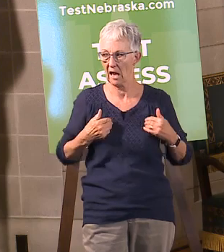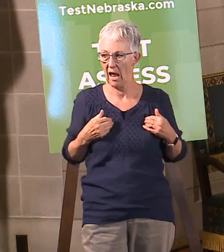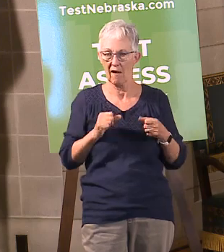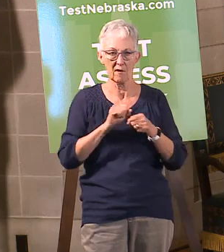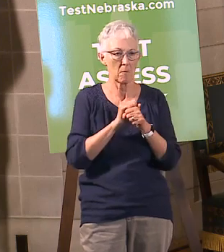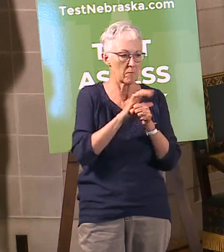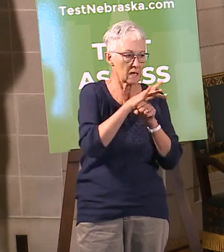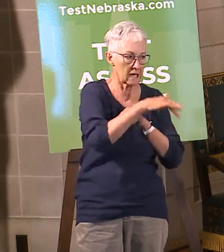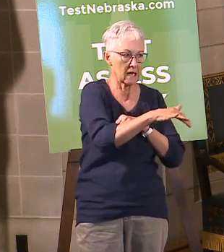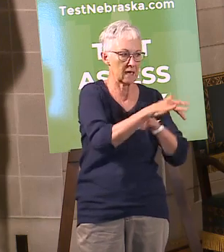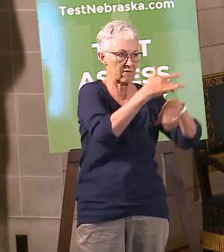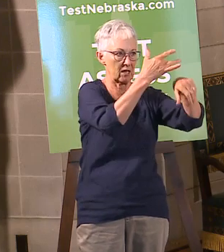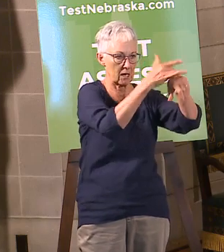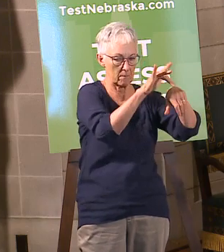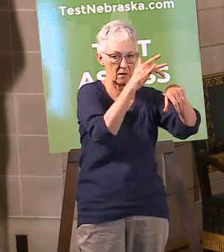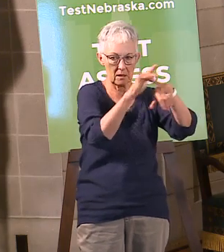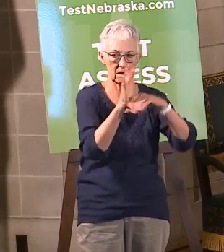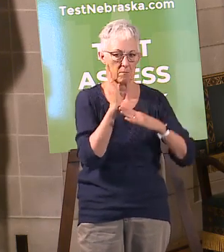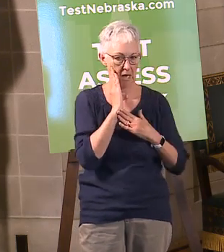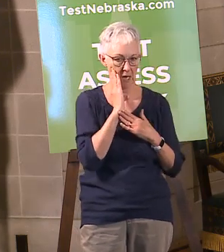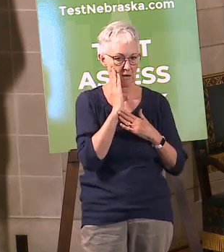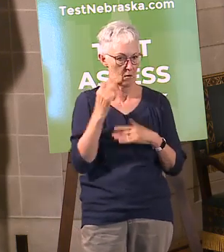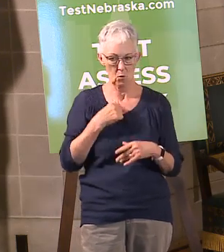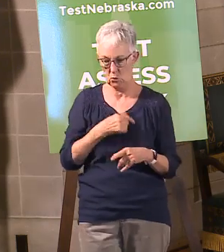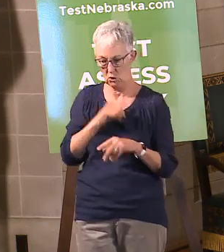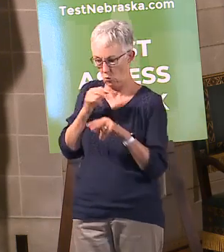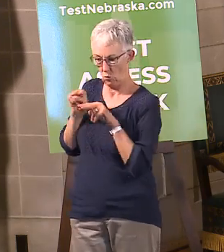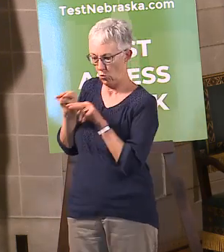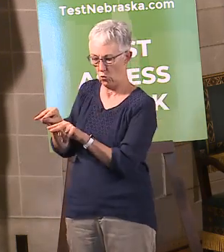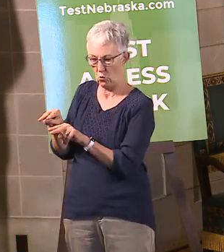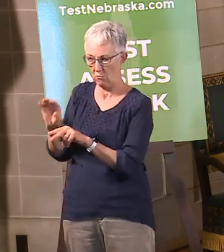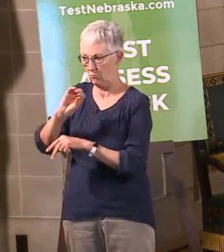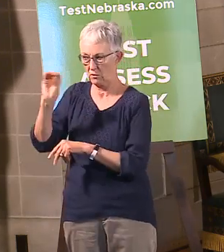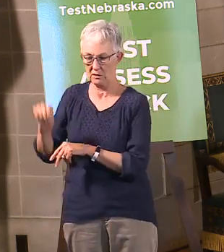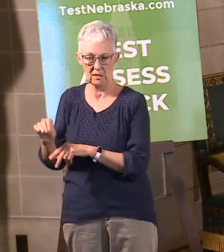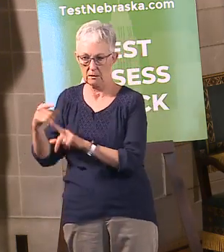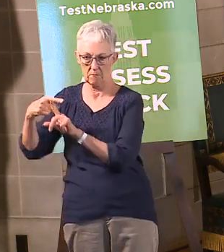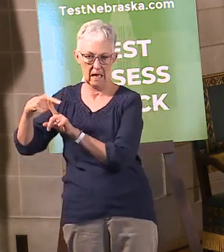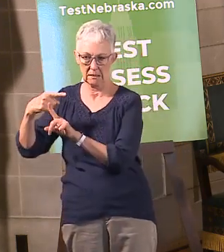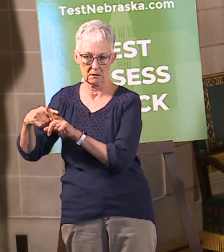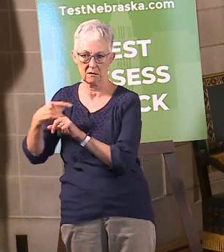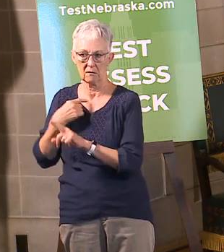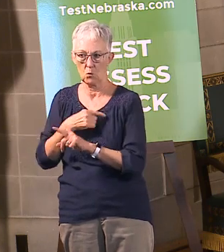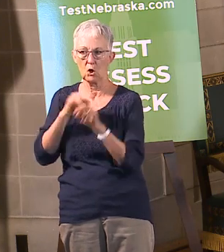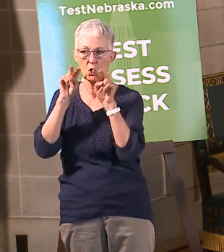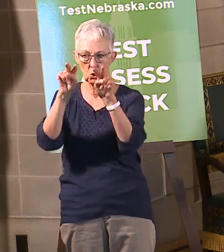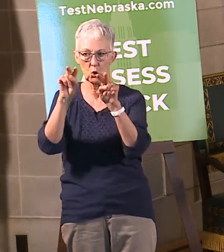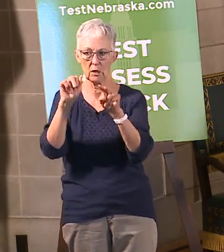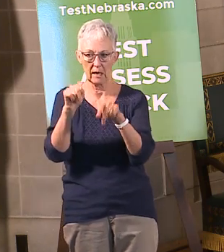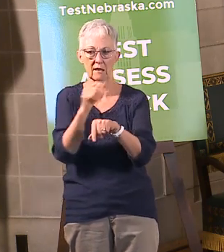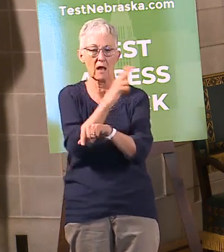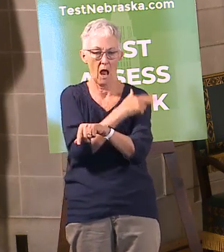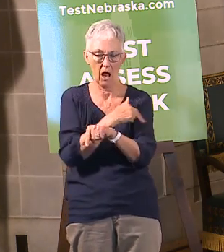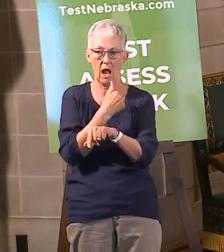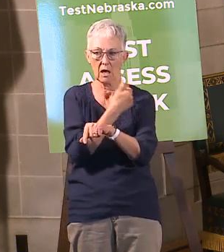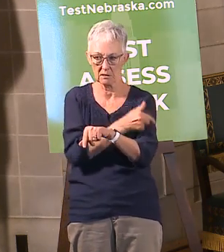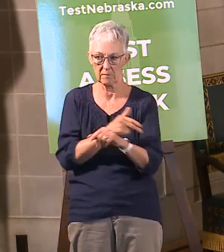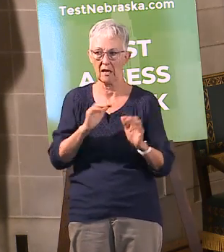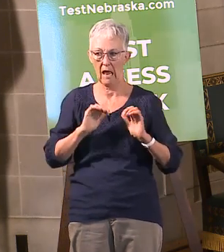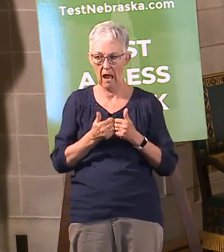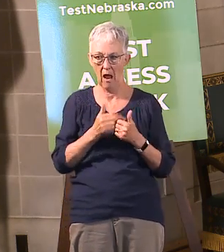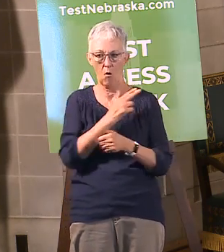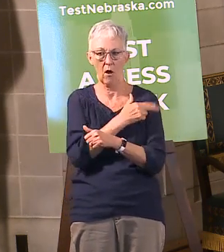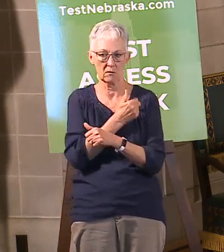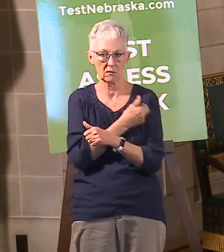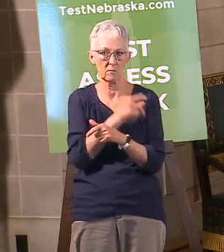about what your percent rate positive should be or anything like that. That's not something that we've been using as part of what we've been focusing on with regard to how